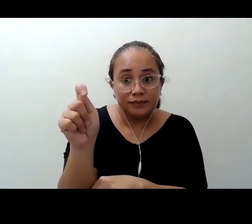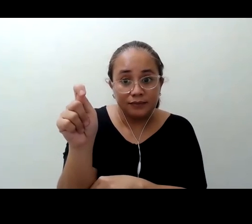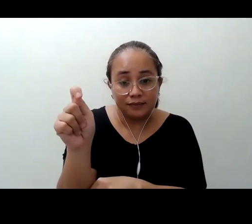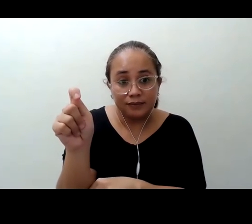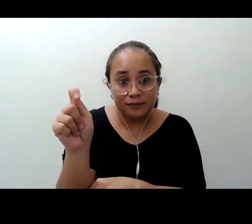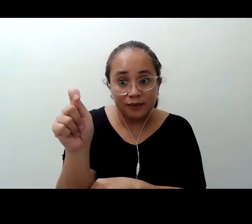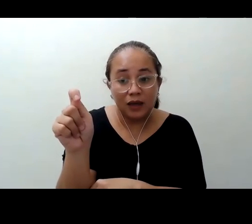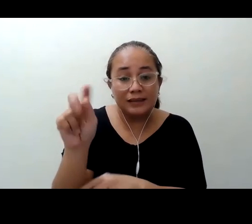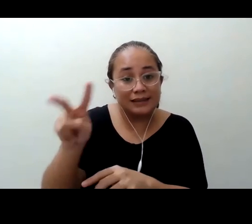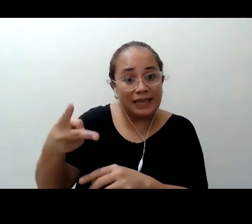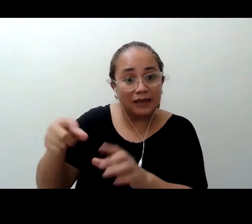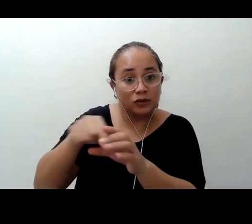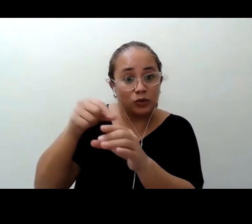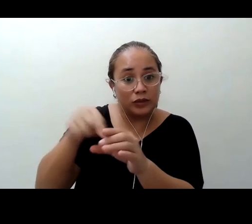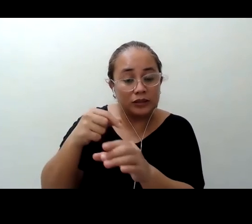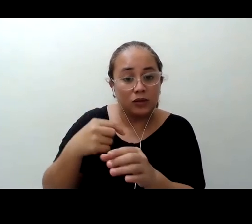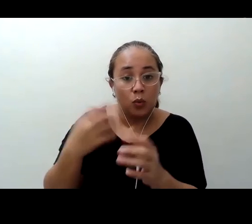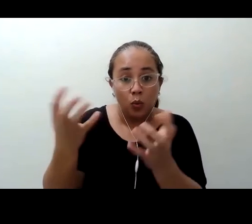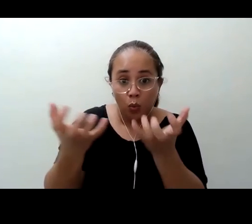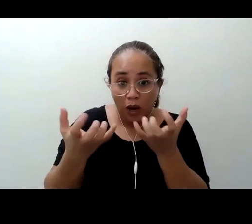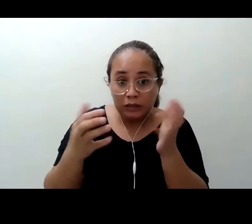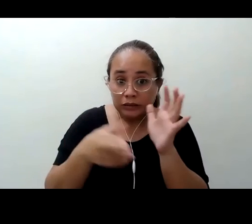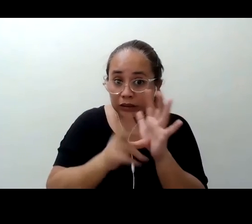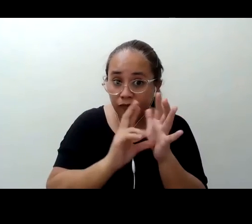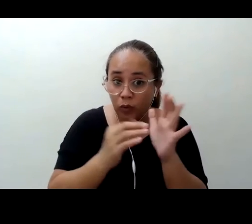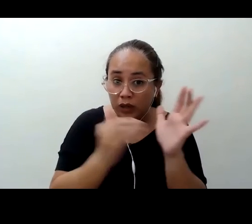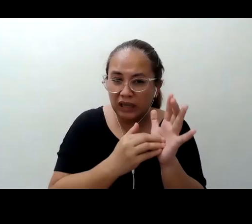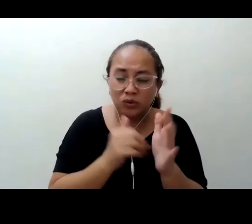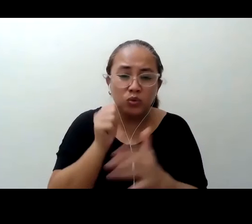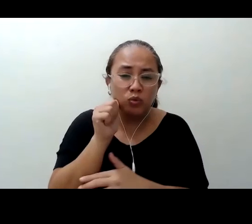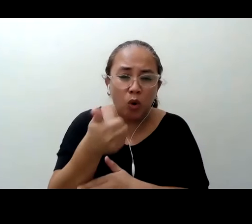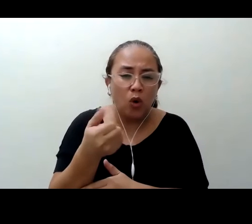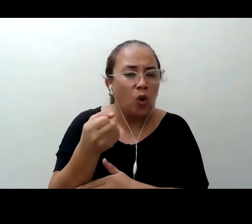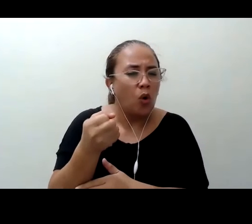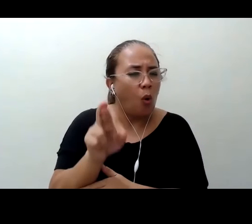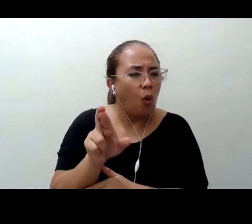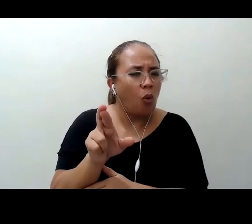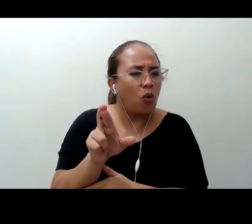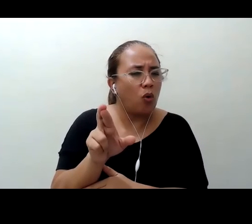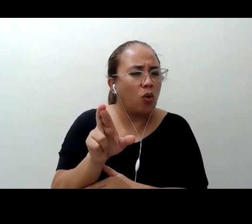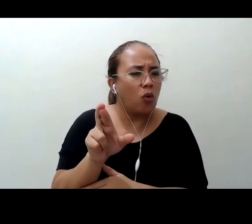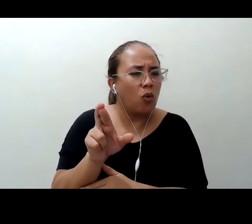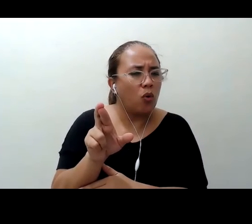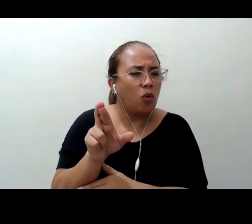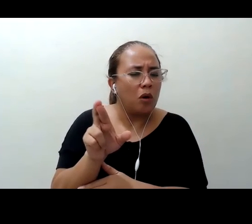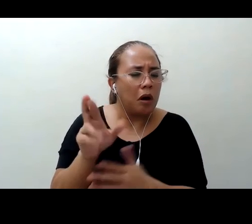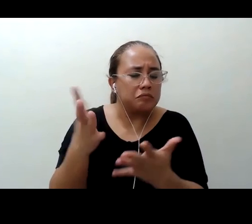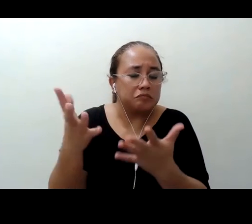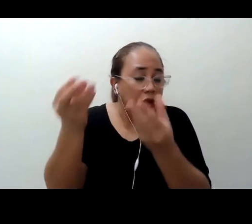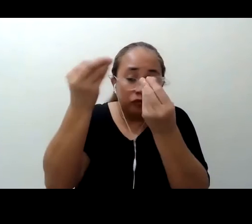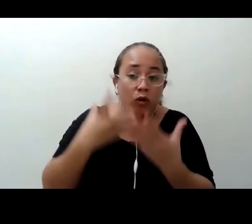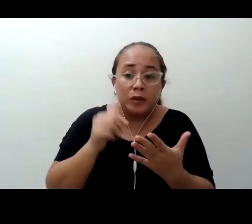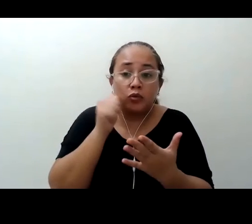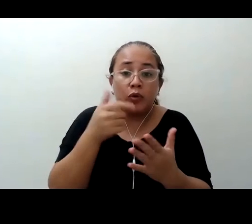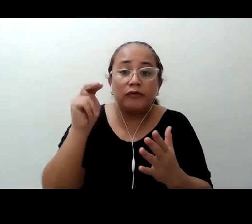Second quiz. And do you want another review tomorrow, or are you okay with? You can let me know tomorrow if you want